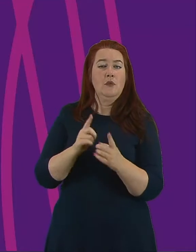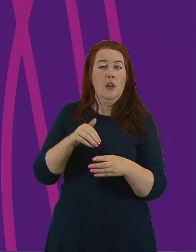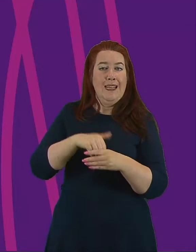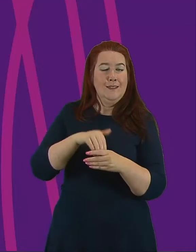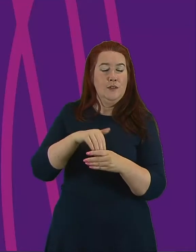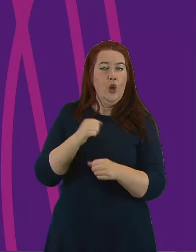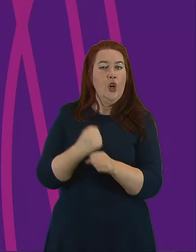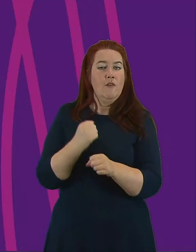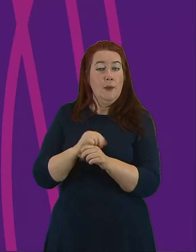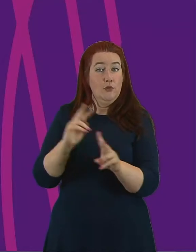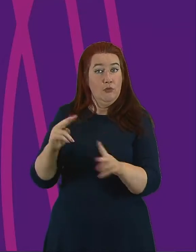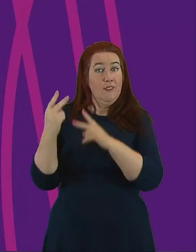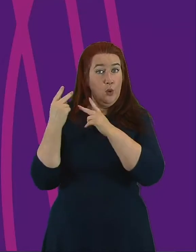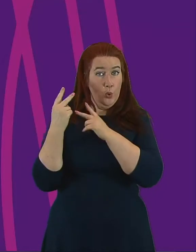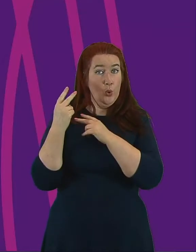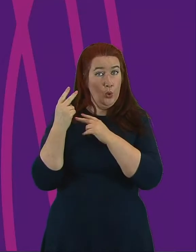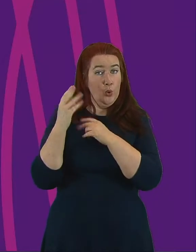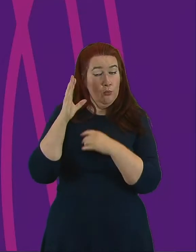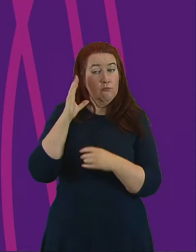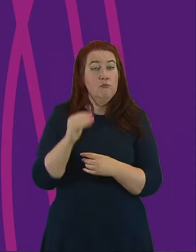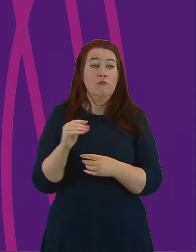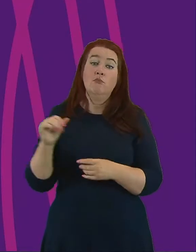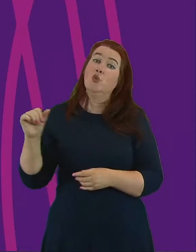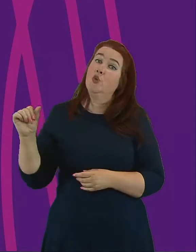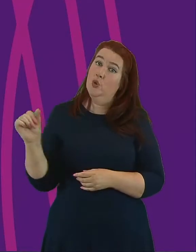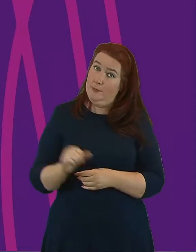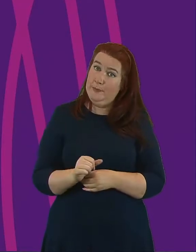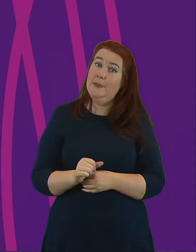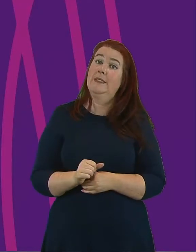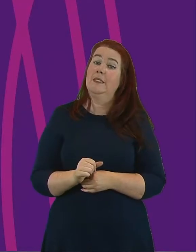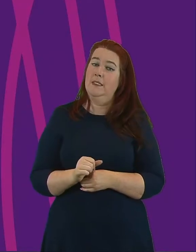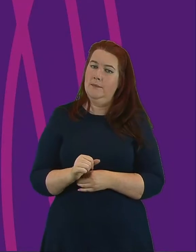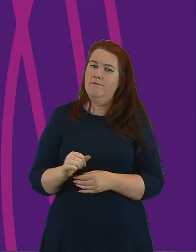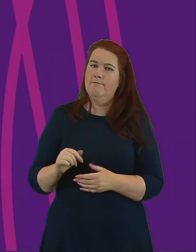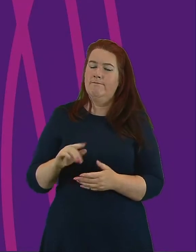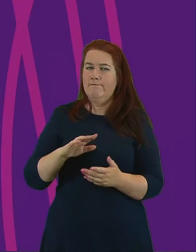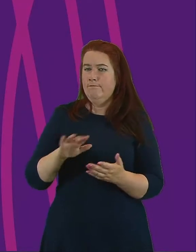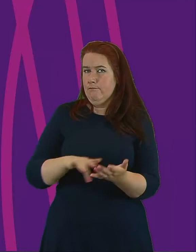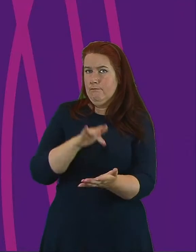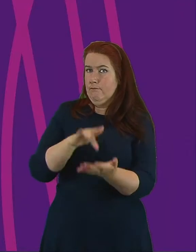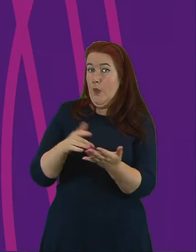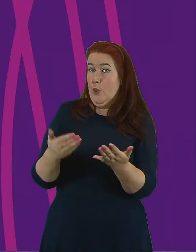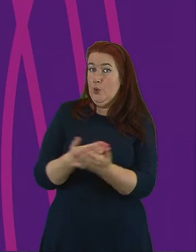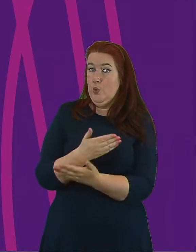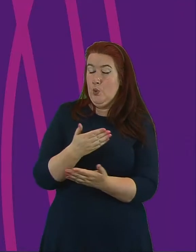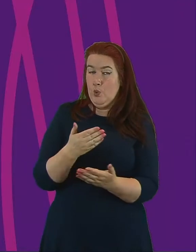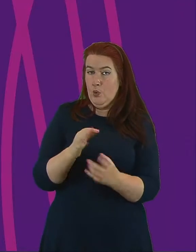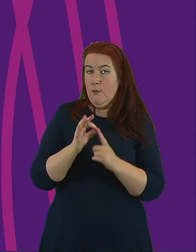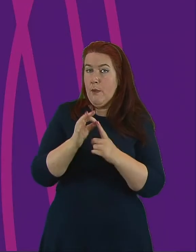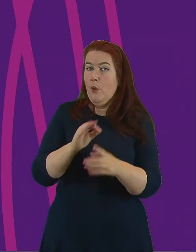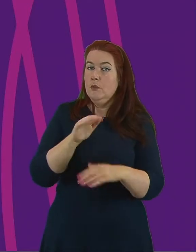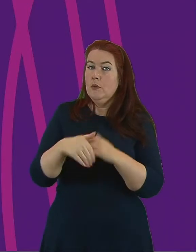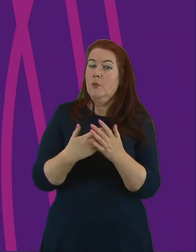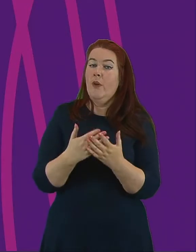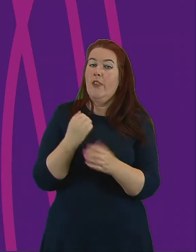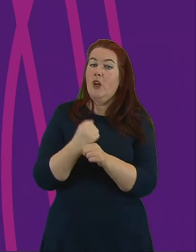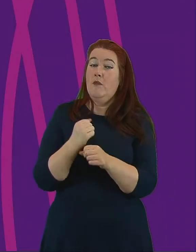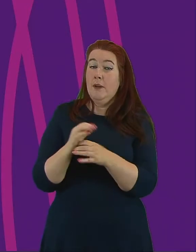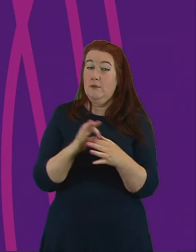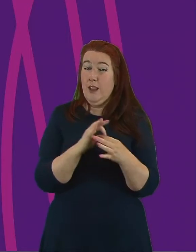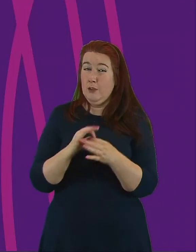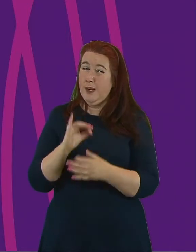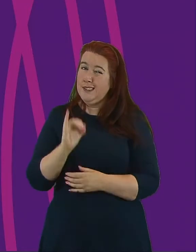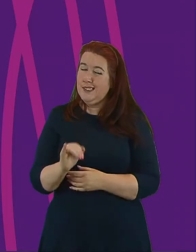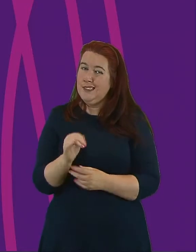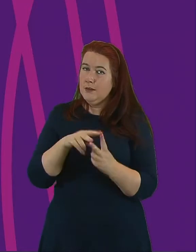I can tell this chamber that there was meant to be that at the heart of the new proposals on governmental relations. And there's two problems now